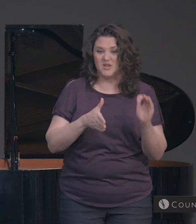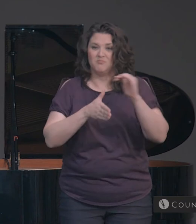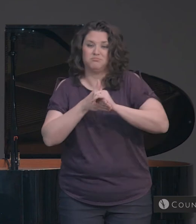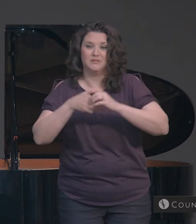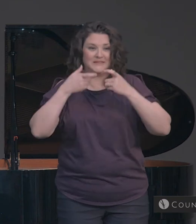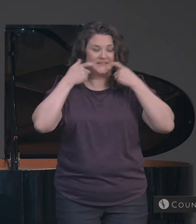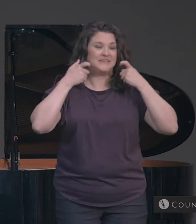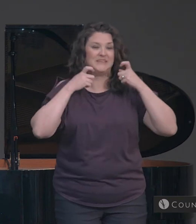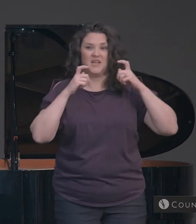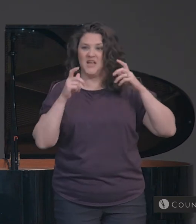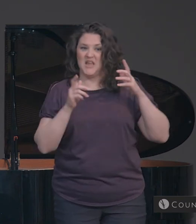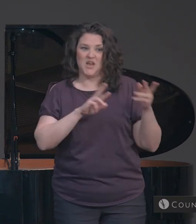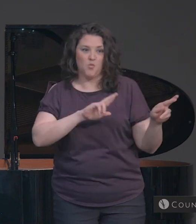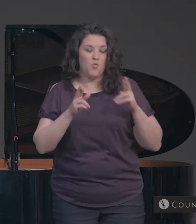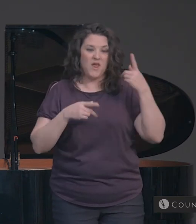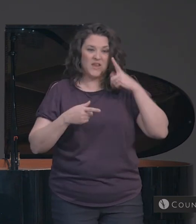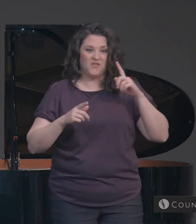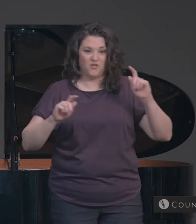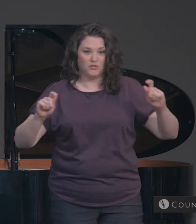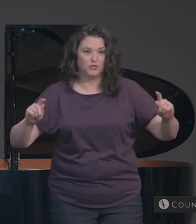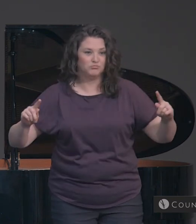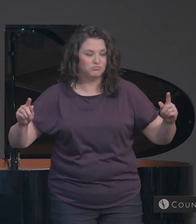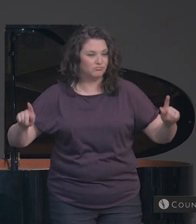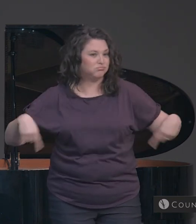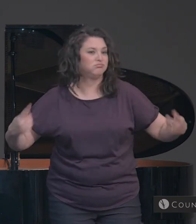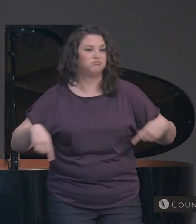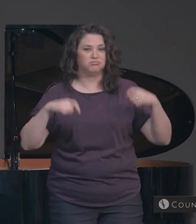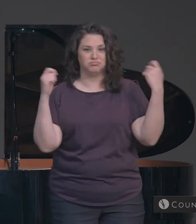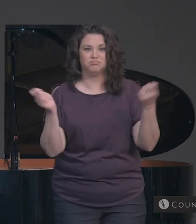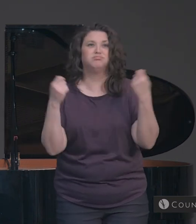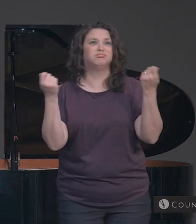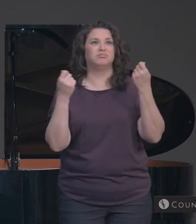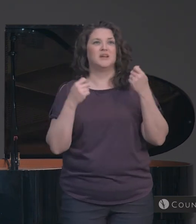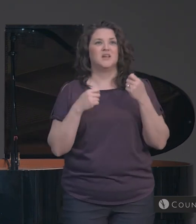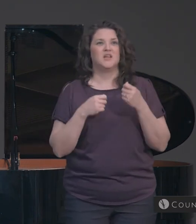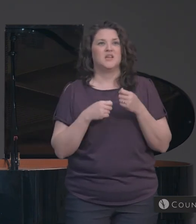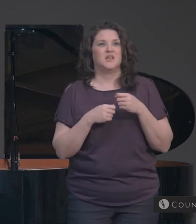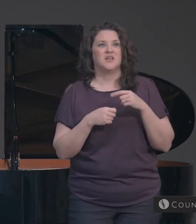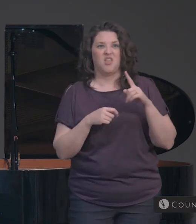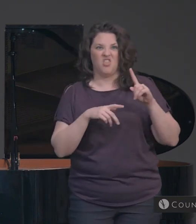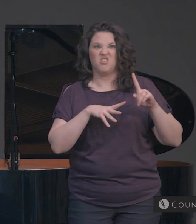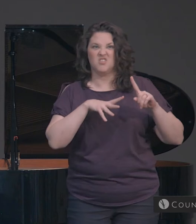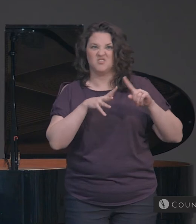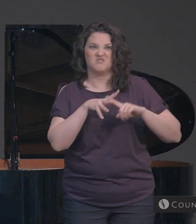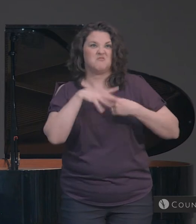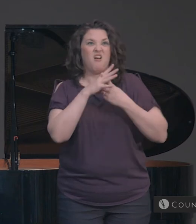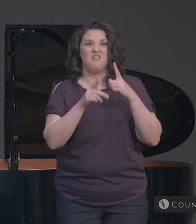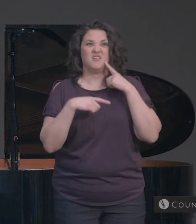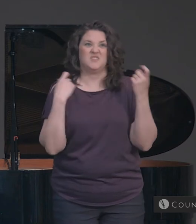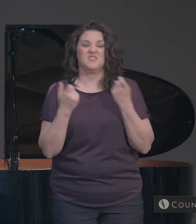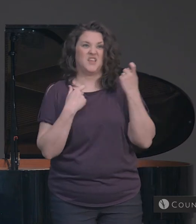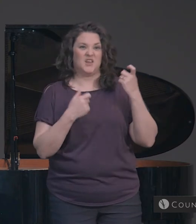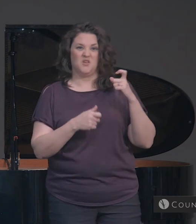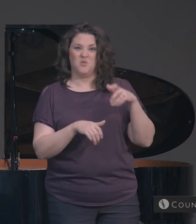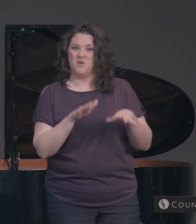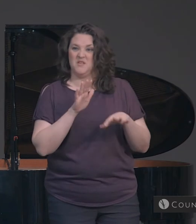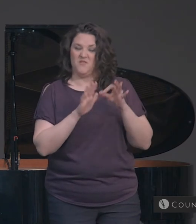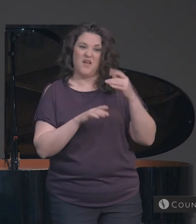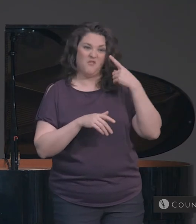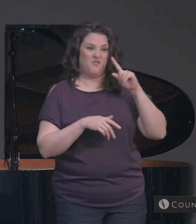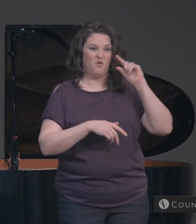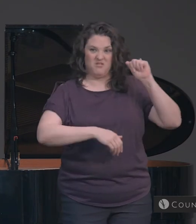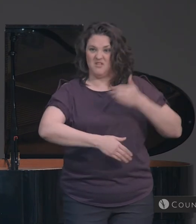of Lachish. It is the beginning of sin to the daughter of Zion, for in you were found the transgressions of